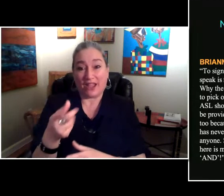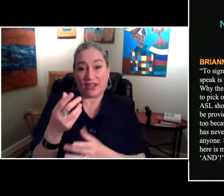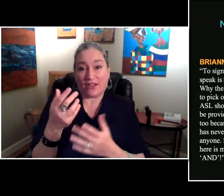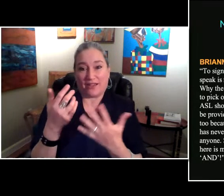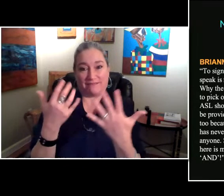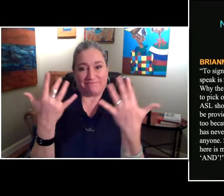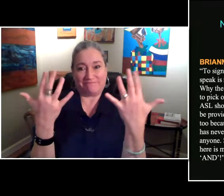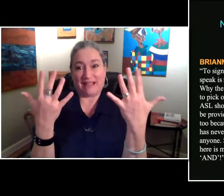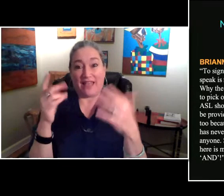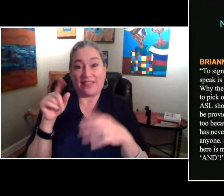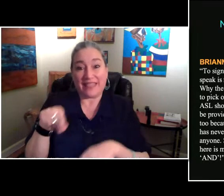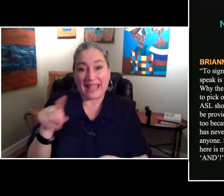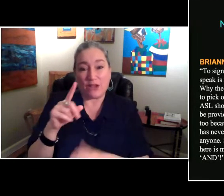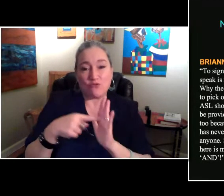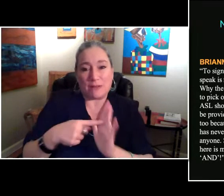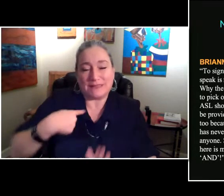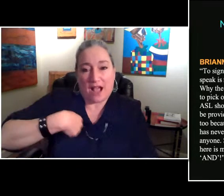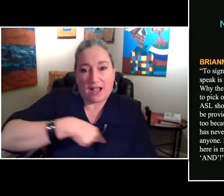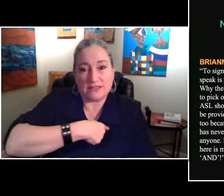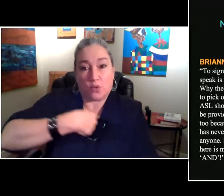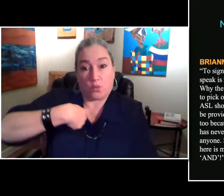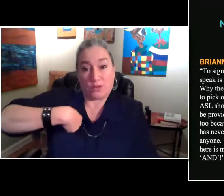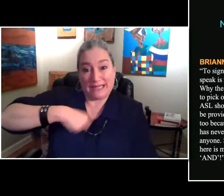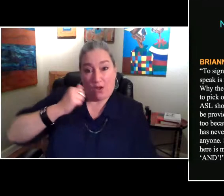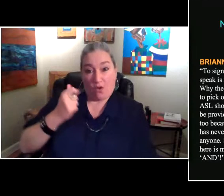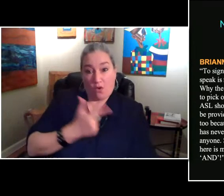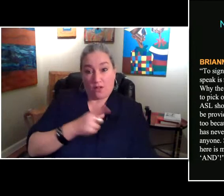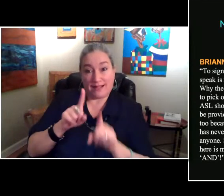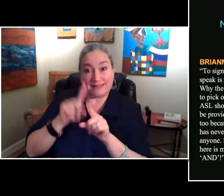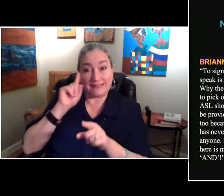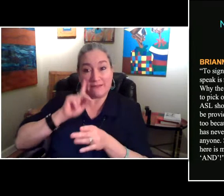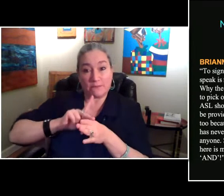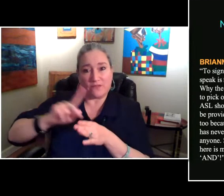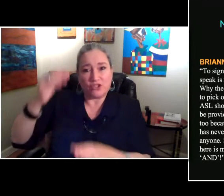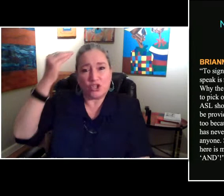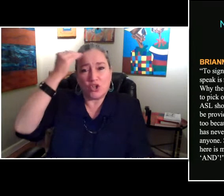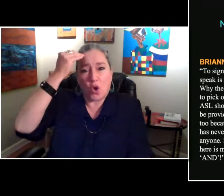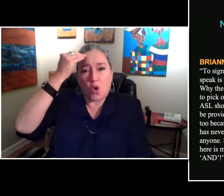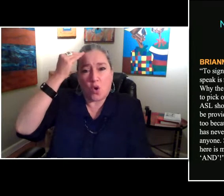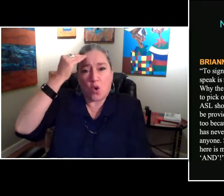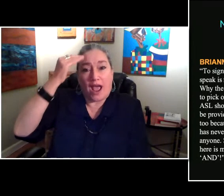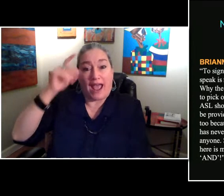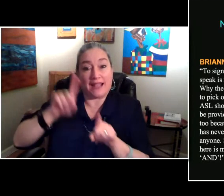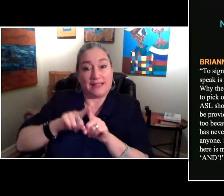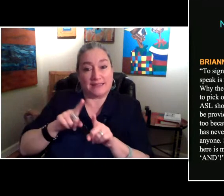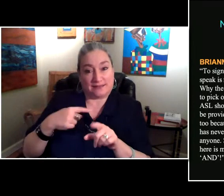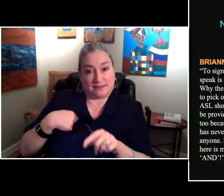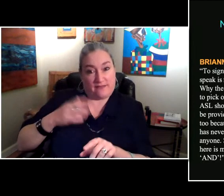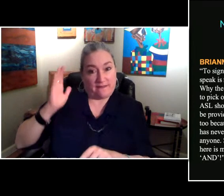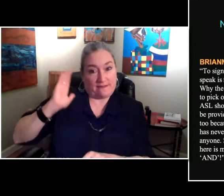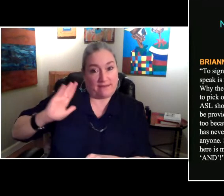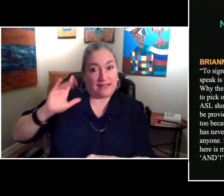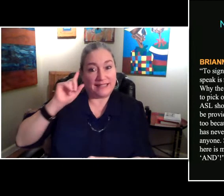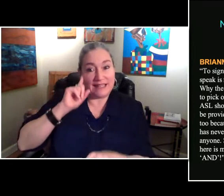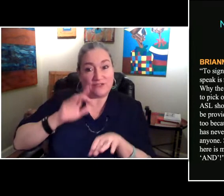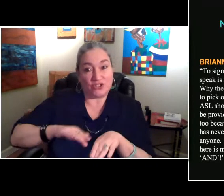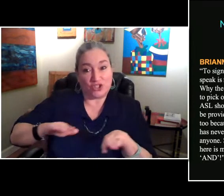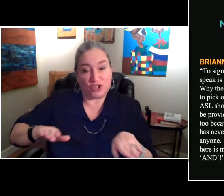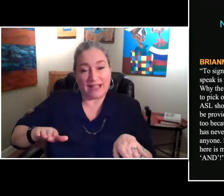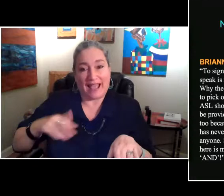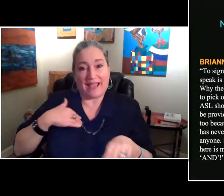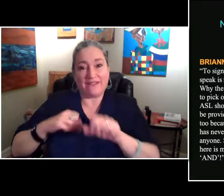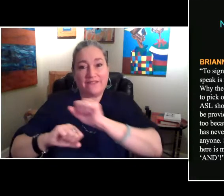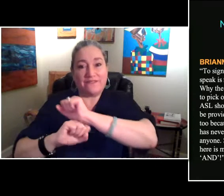thrive. The hands look like flowers blooming, but they are hands and 5 fingers, and they represent us. We all, as